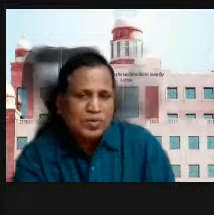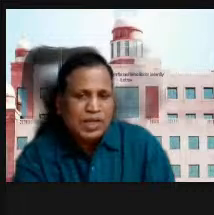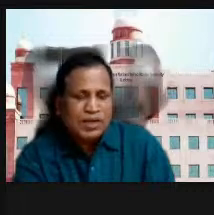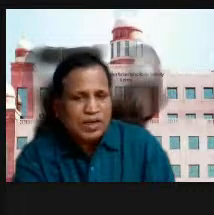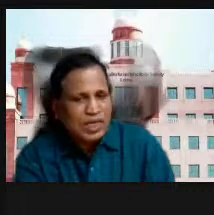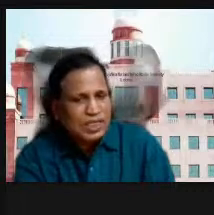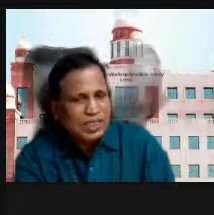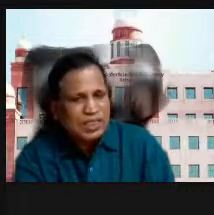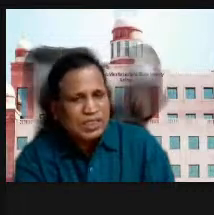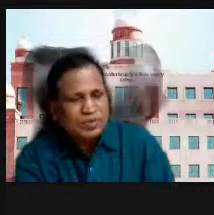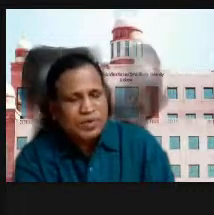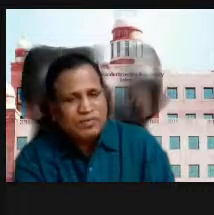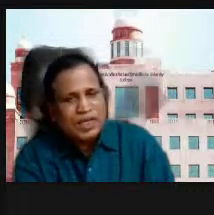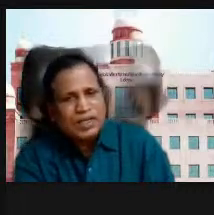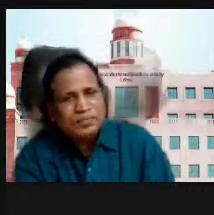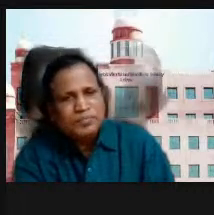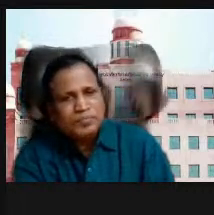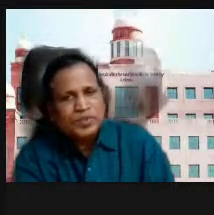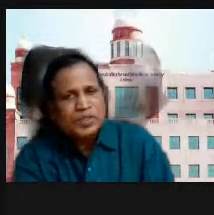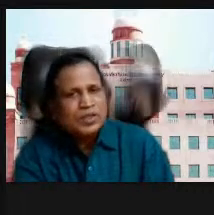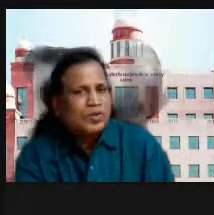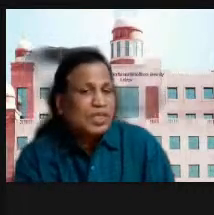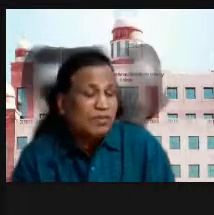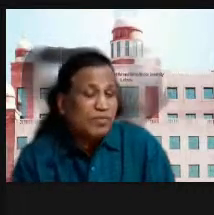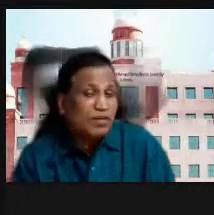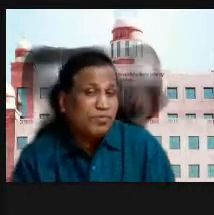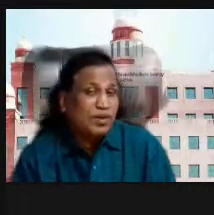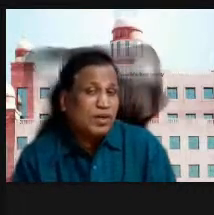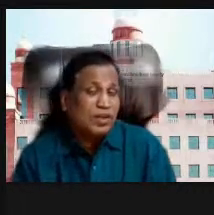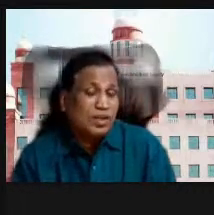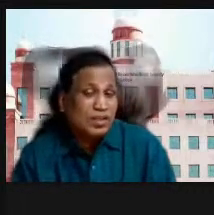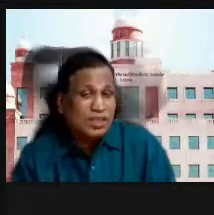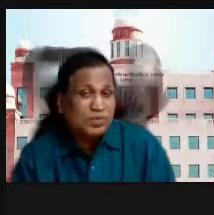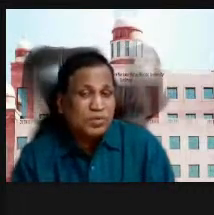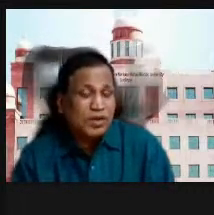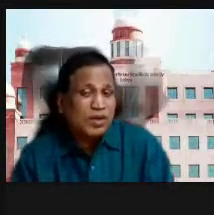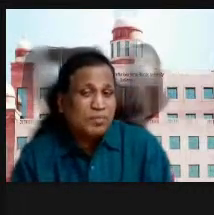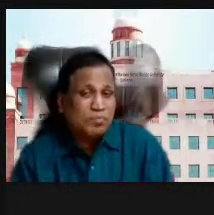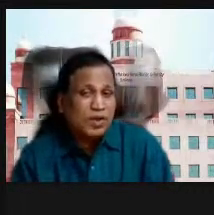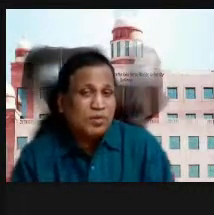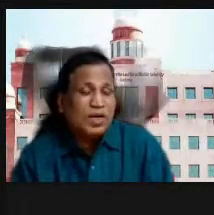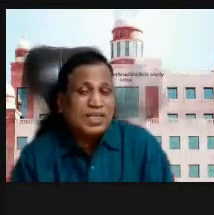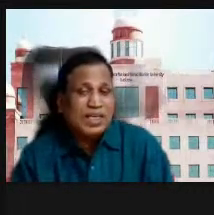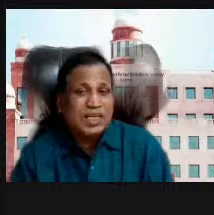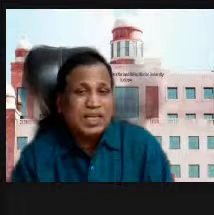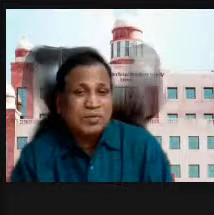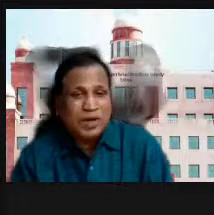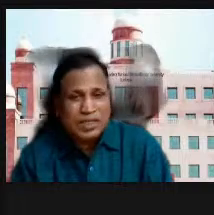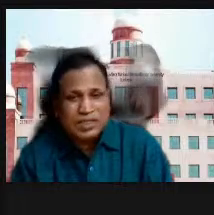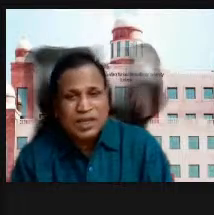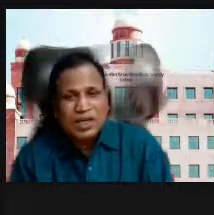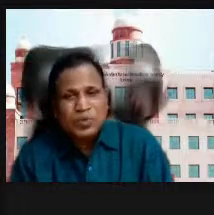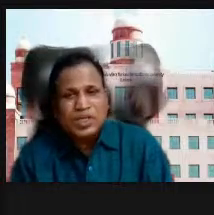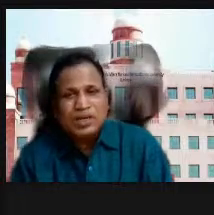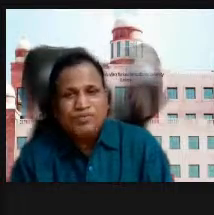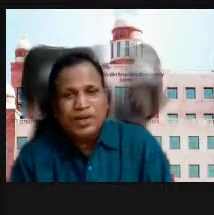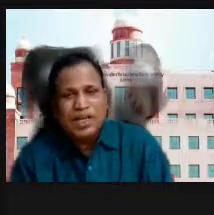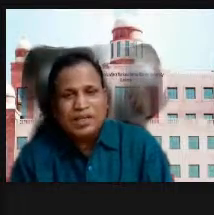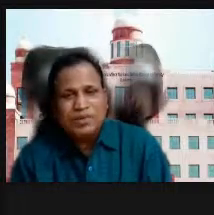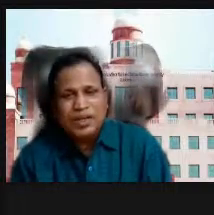are organizing this webinar. So, theme of this World Hearing Day was to hear for life,